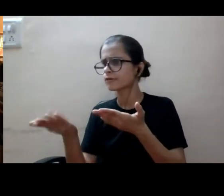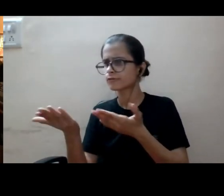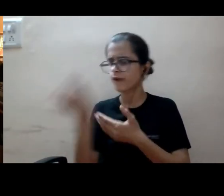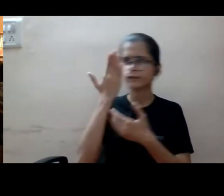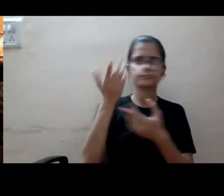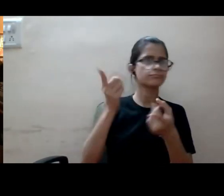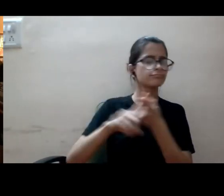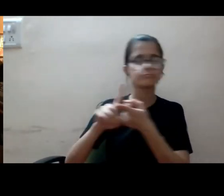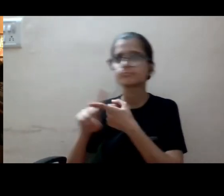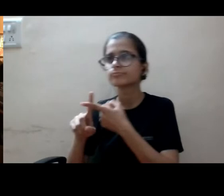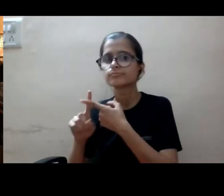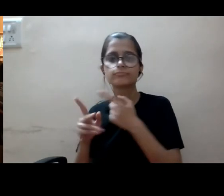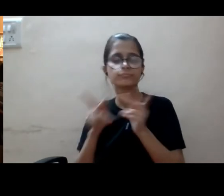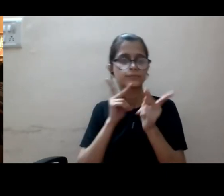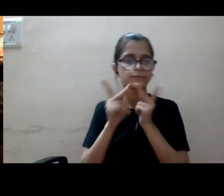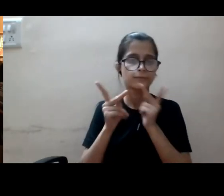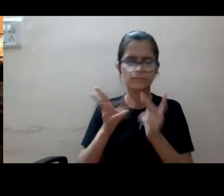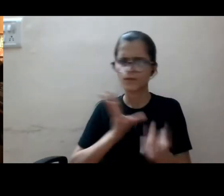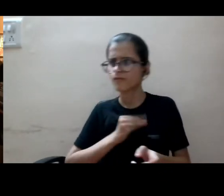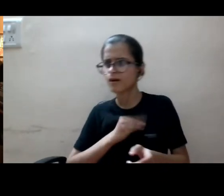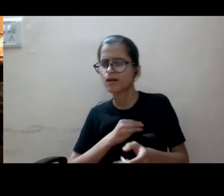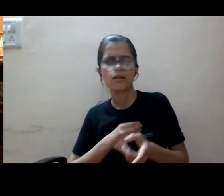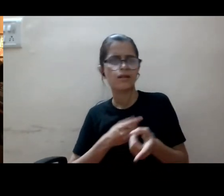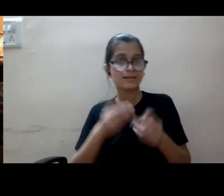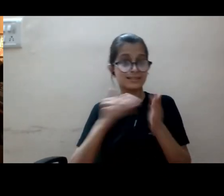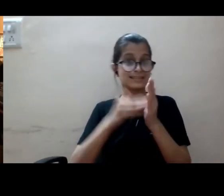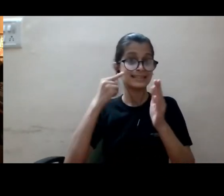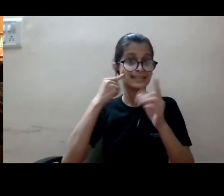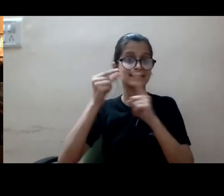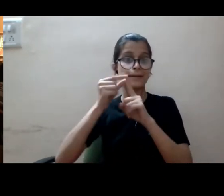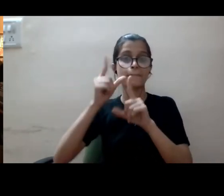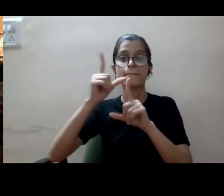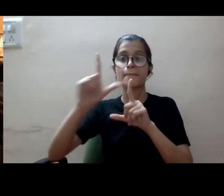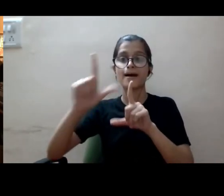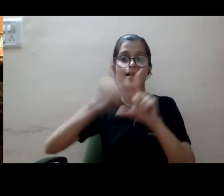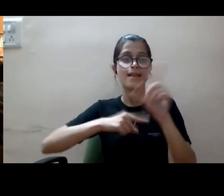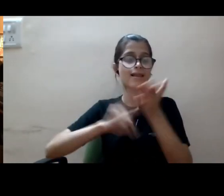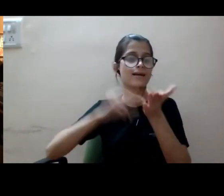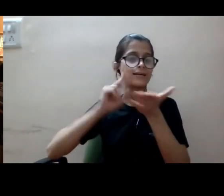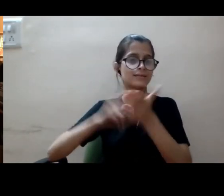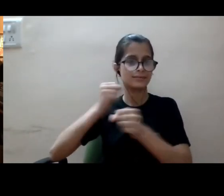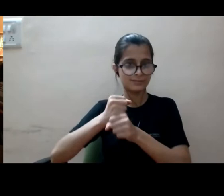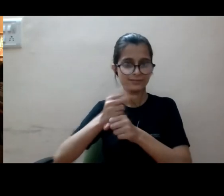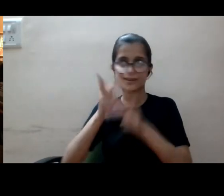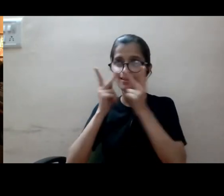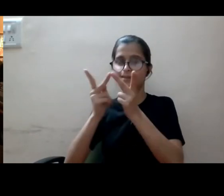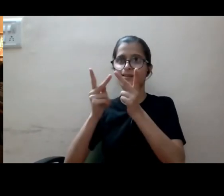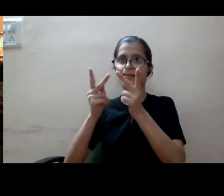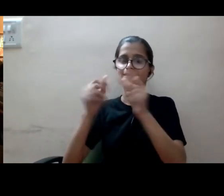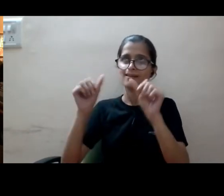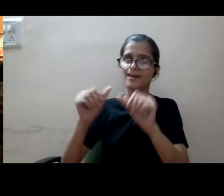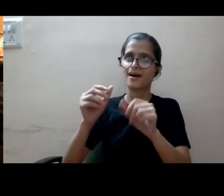know, therefore you're going to be scared by zip lining, whereas if you can't see it, you won't have